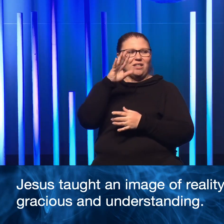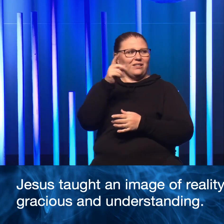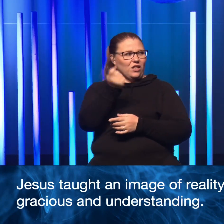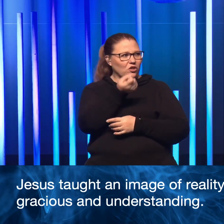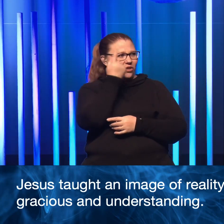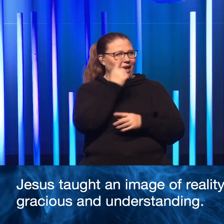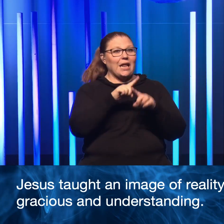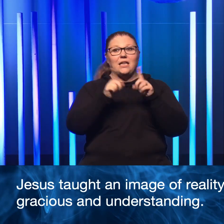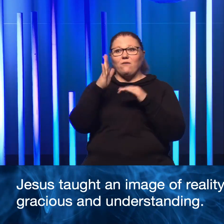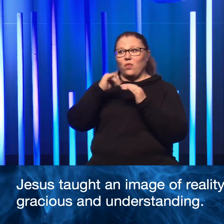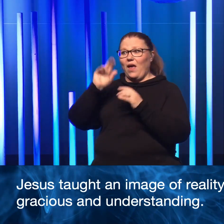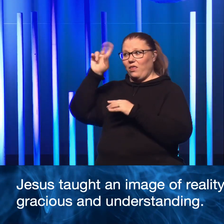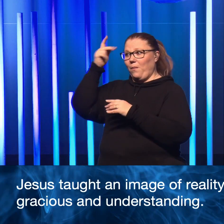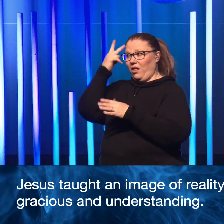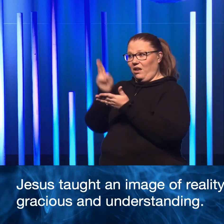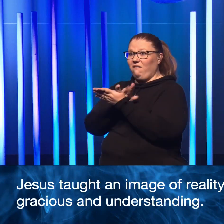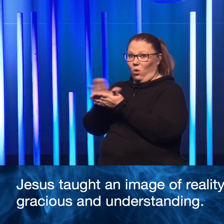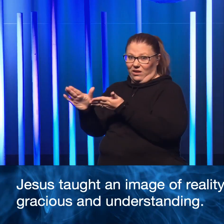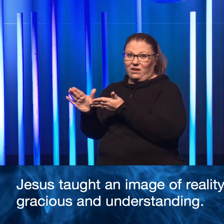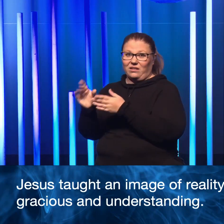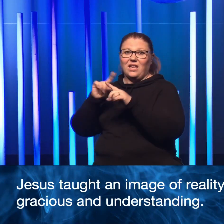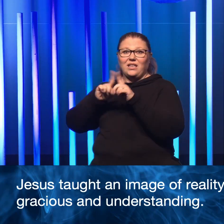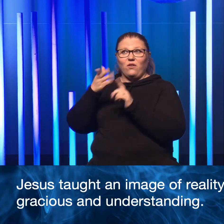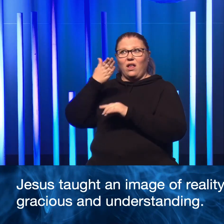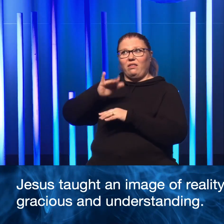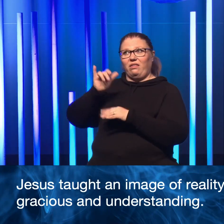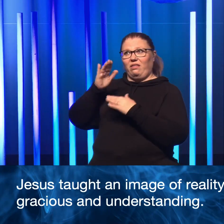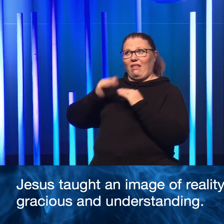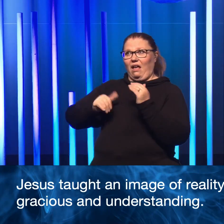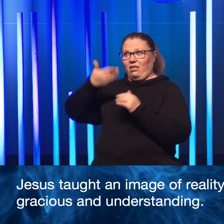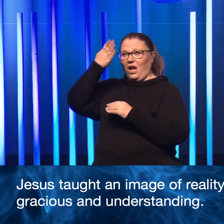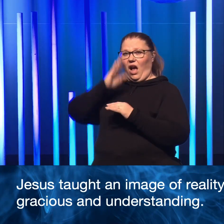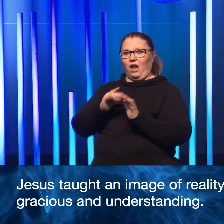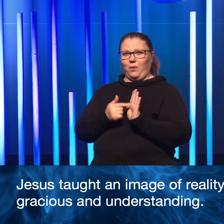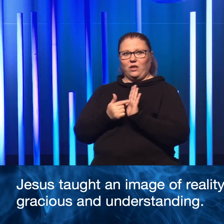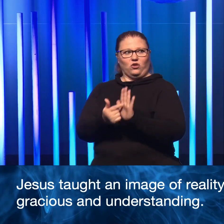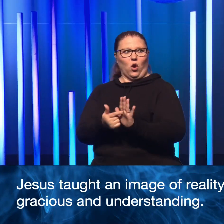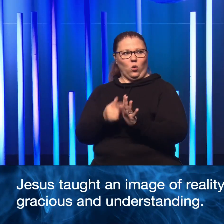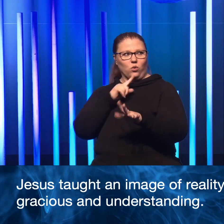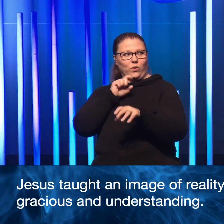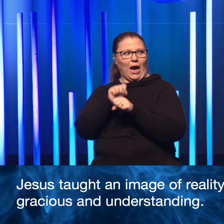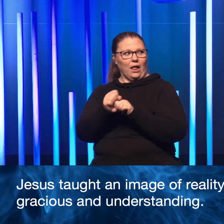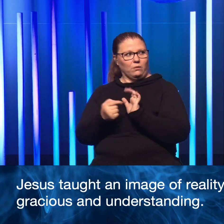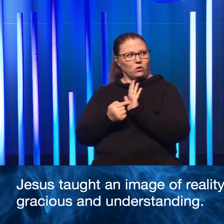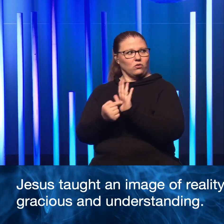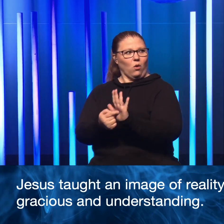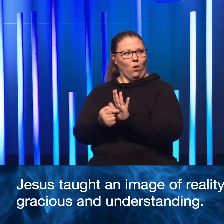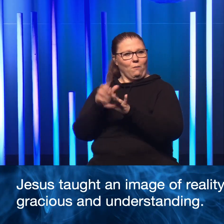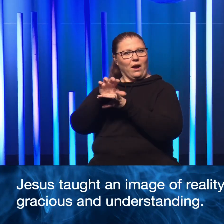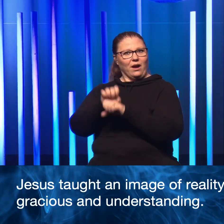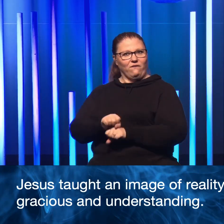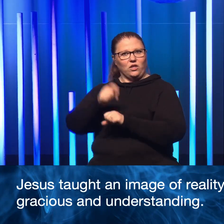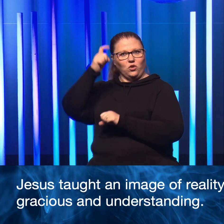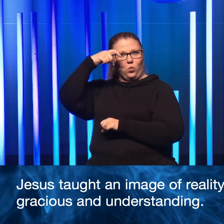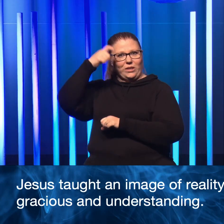than the politic of holiness, totally different than the God that is being portrayed and the reality that's being portrayed by the conventional wisdom. Okay?